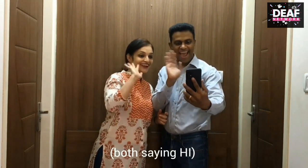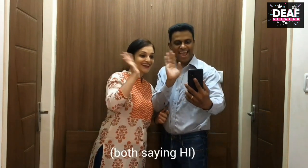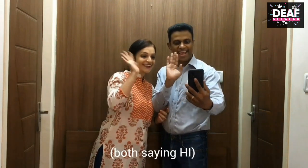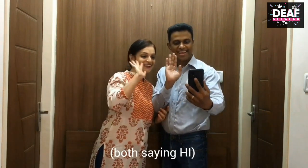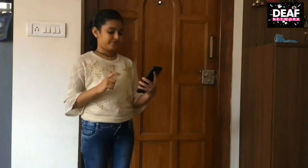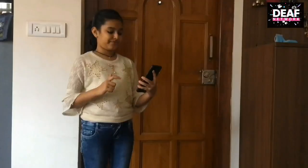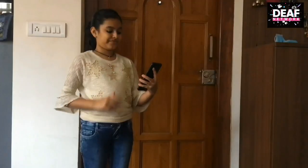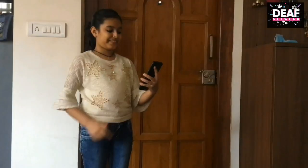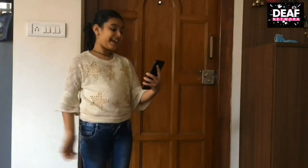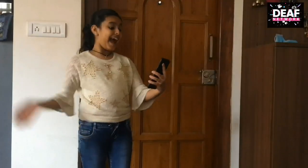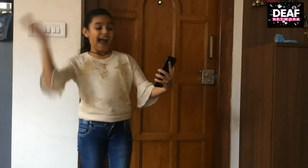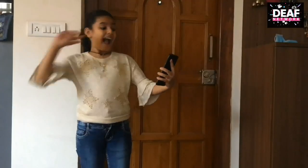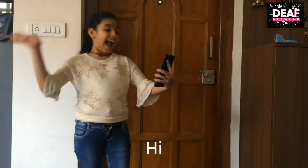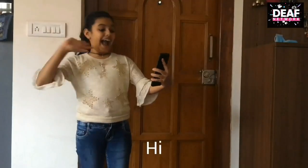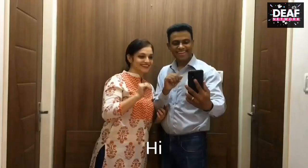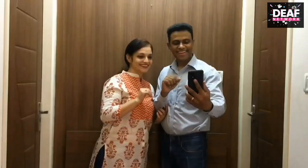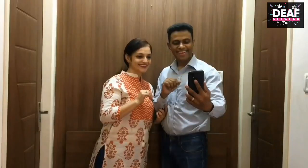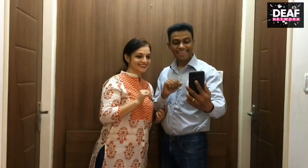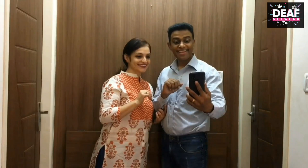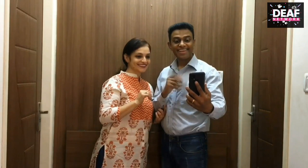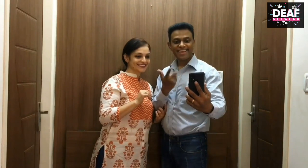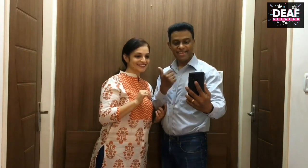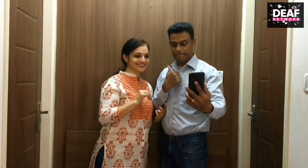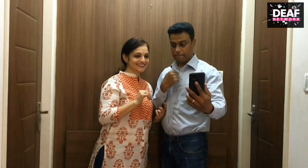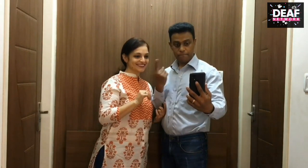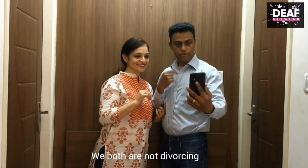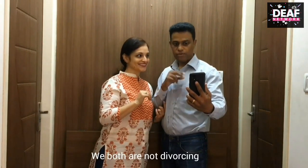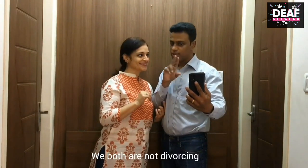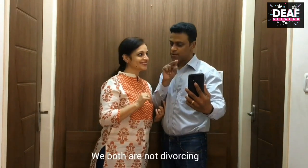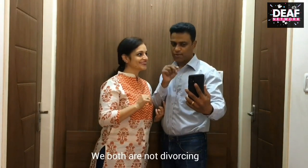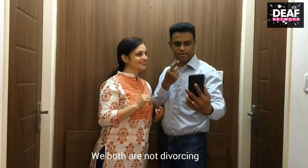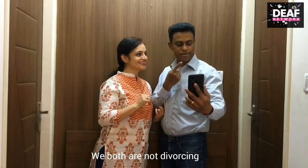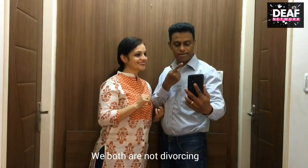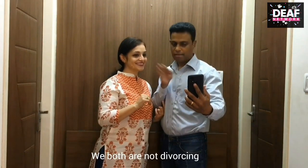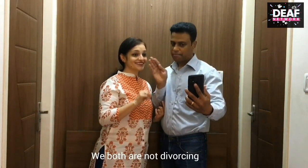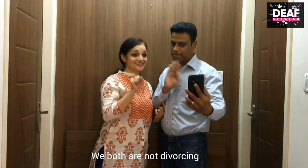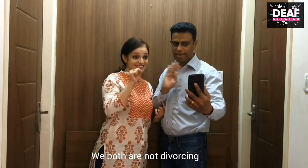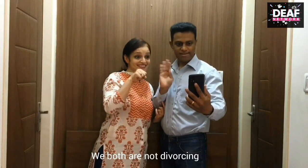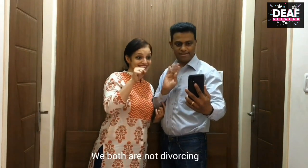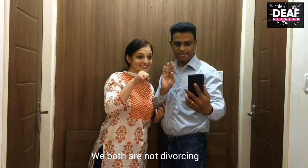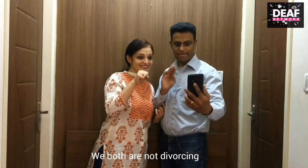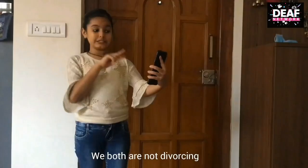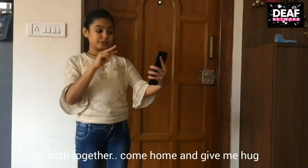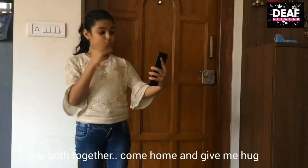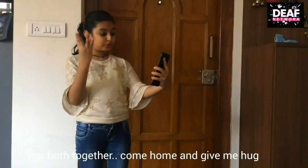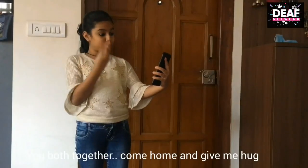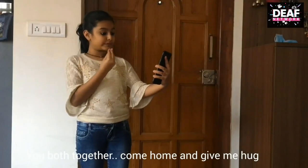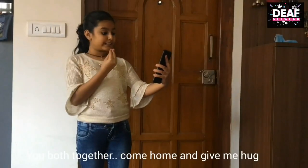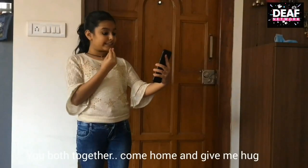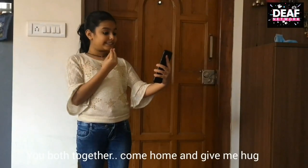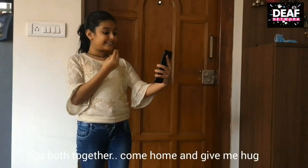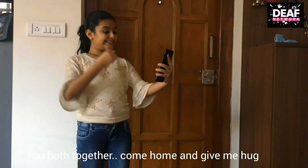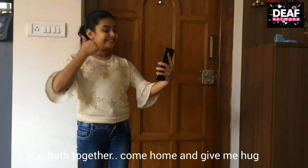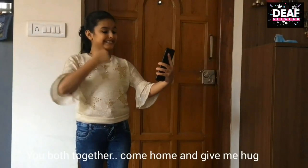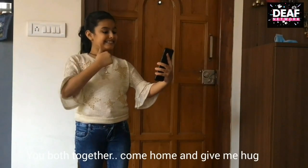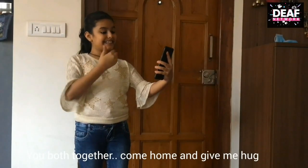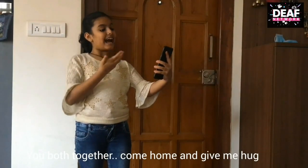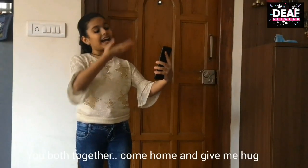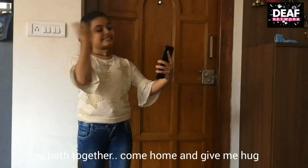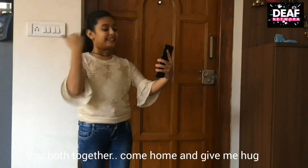Hi. Hi. We both are not going to diver. Yes. You both are together parents?